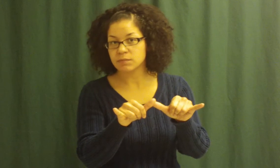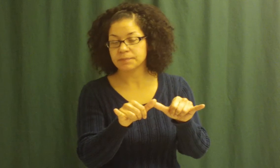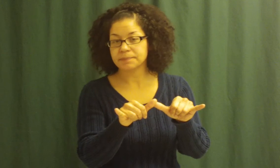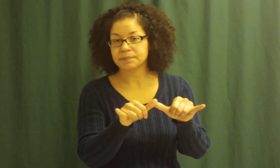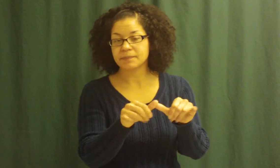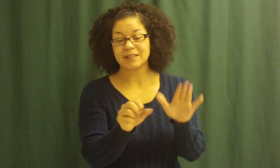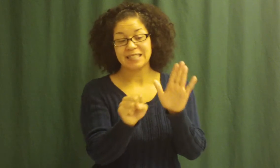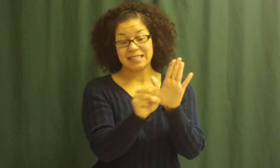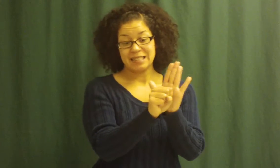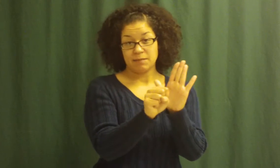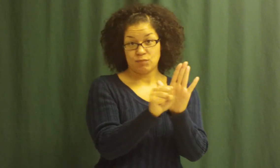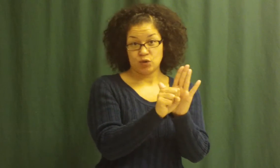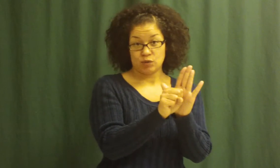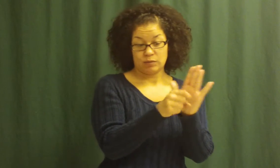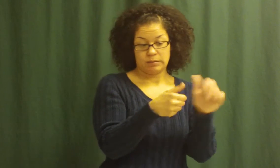Symbols and language in human culture.